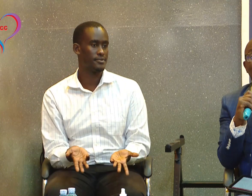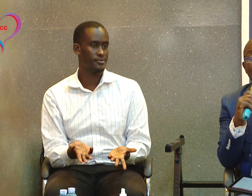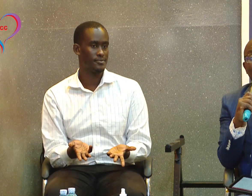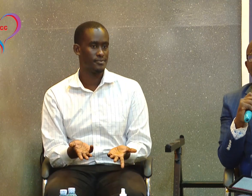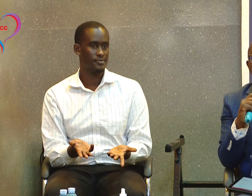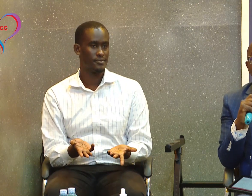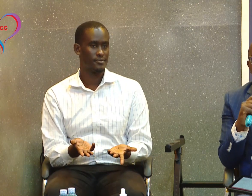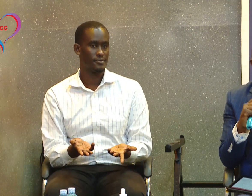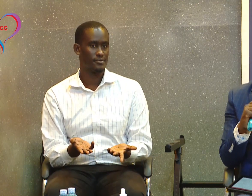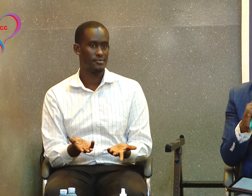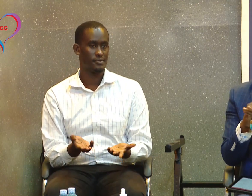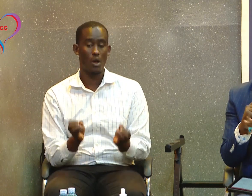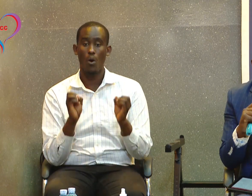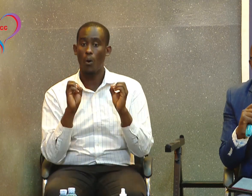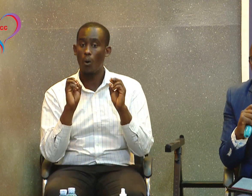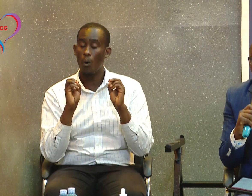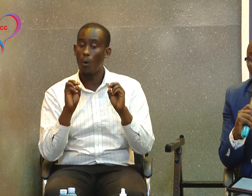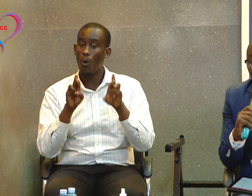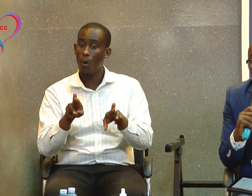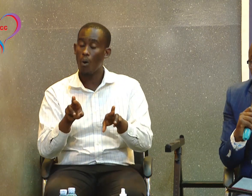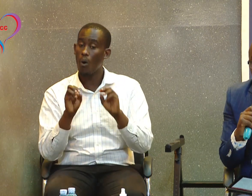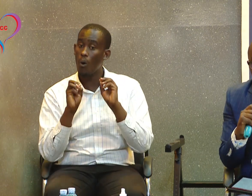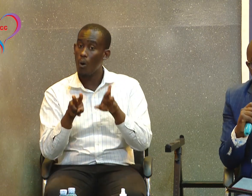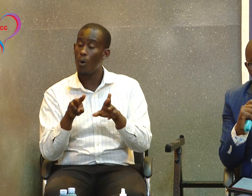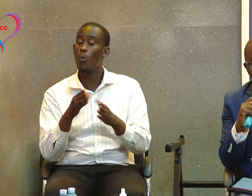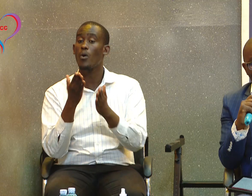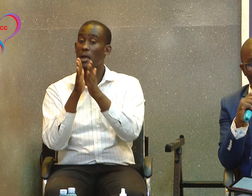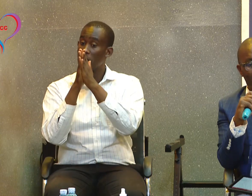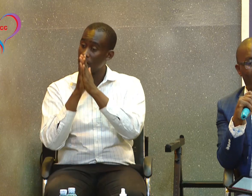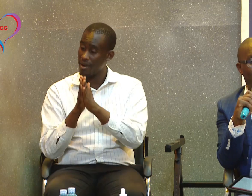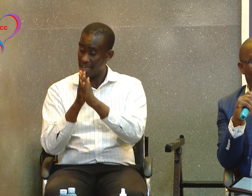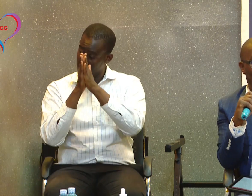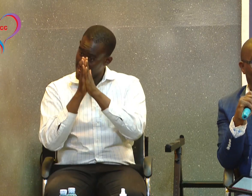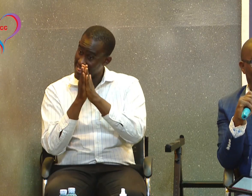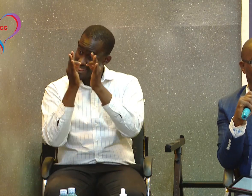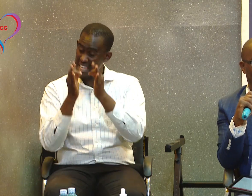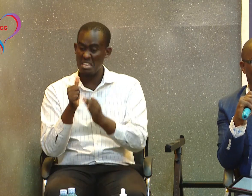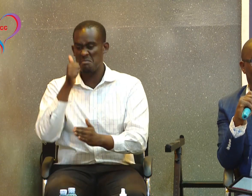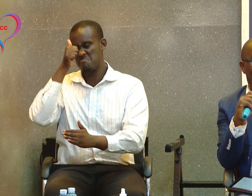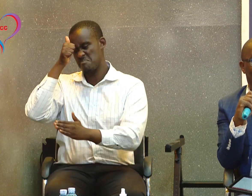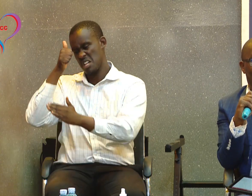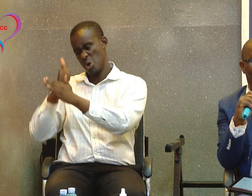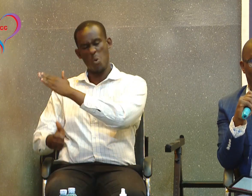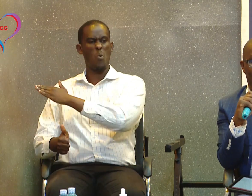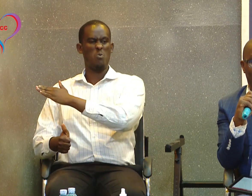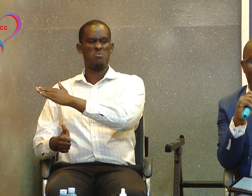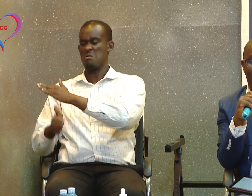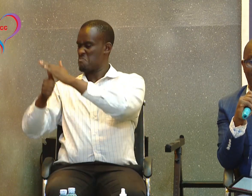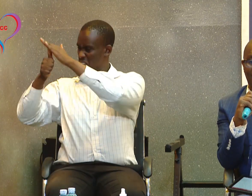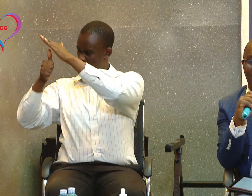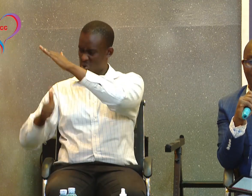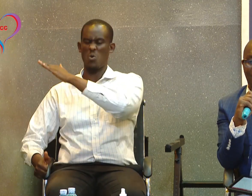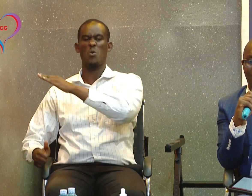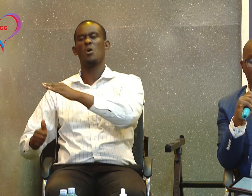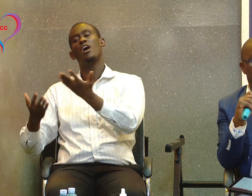may be praying for things that are below what we came to do. Oba tuyinza okubanga ebintu bye tusabira tebifaanaganirako naddala n'ebyo